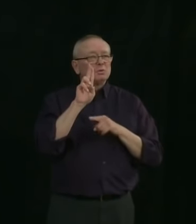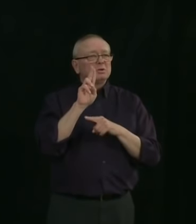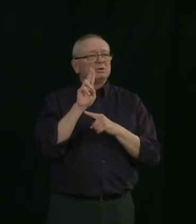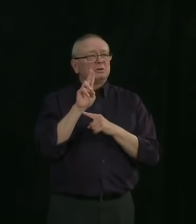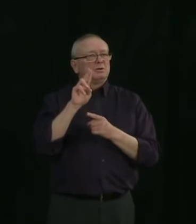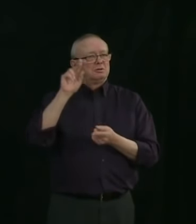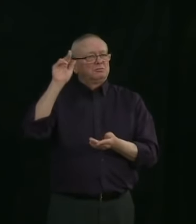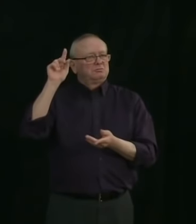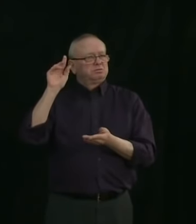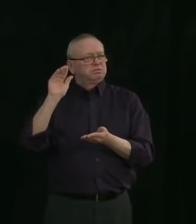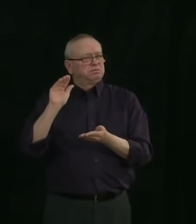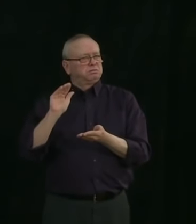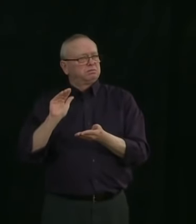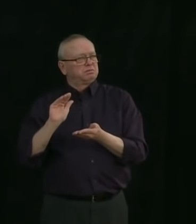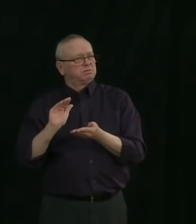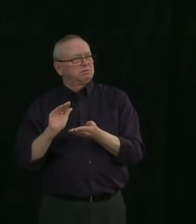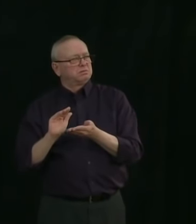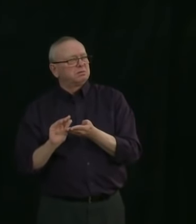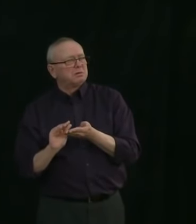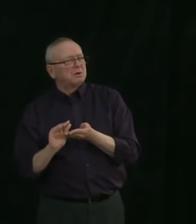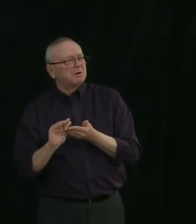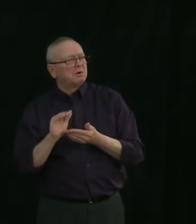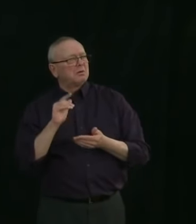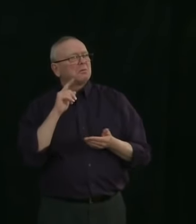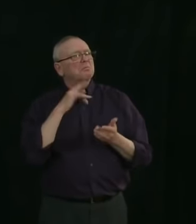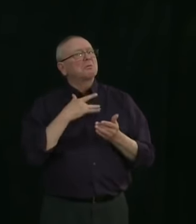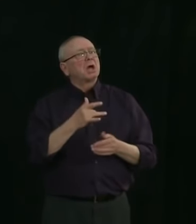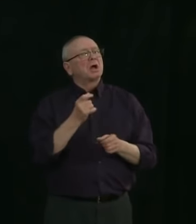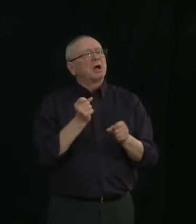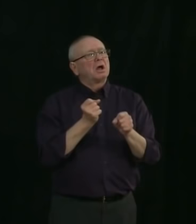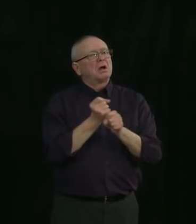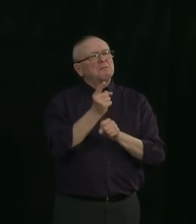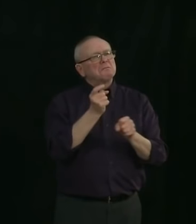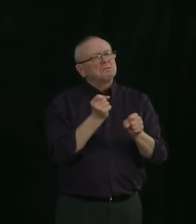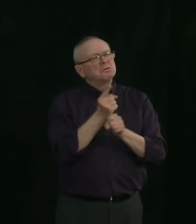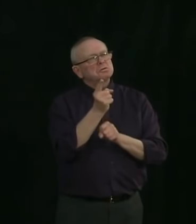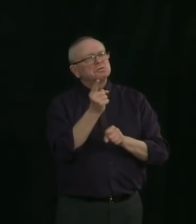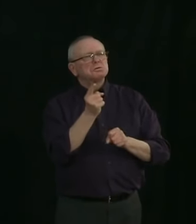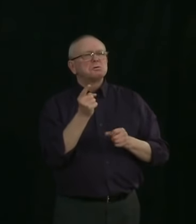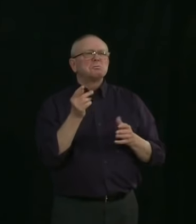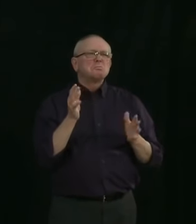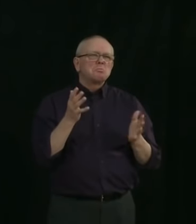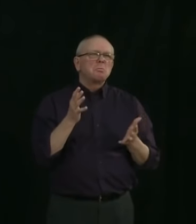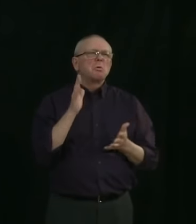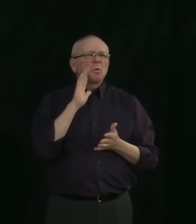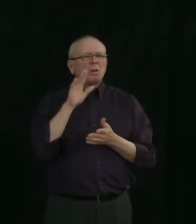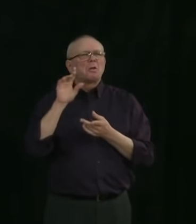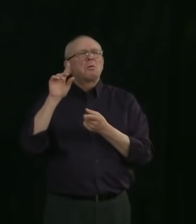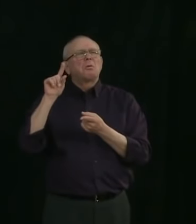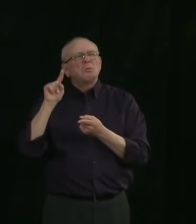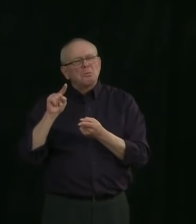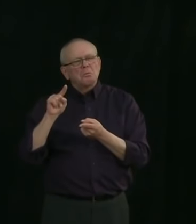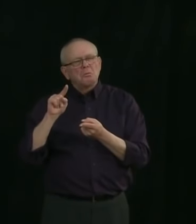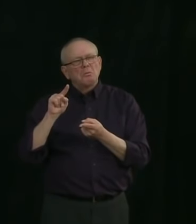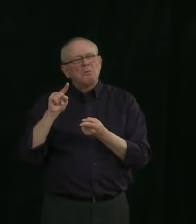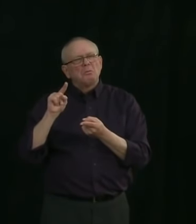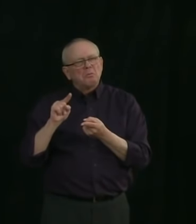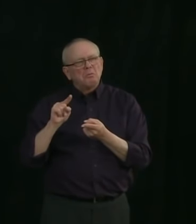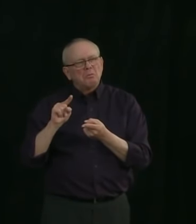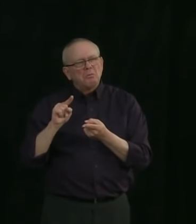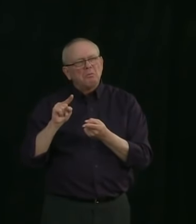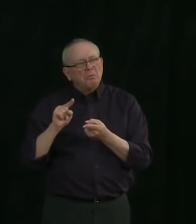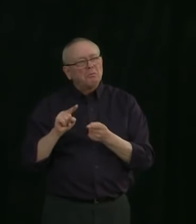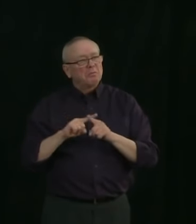the drop over the last 2 weeks has been dramatic, while testing numbers have stayed relatively the same. This